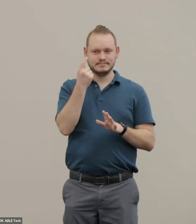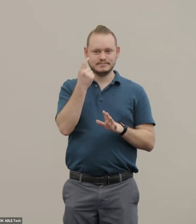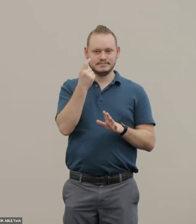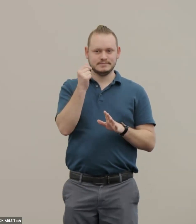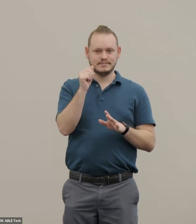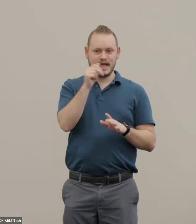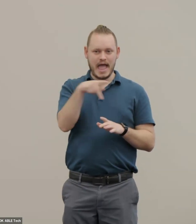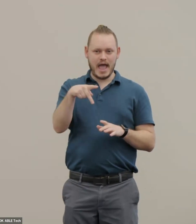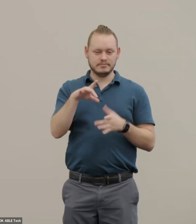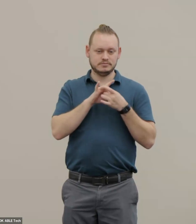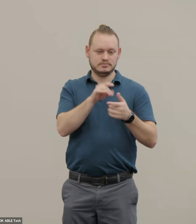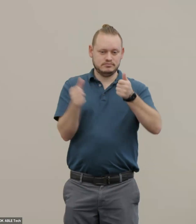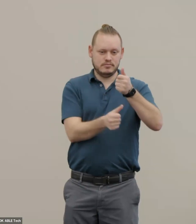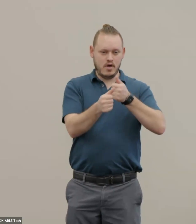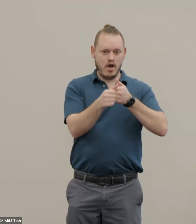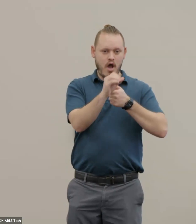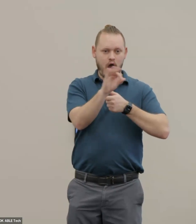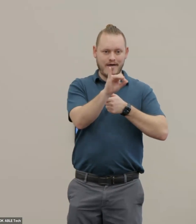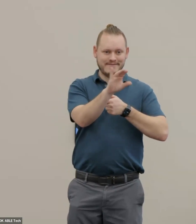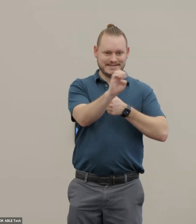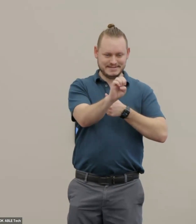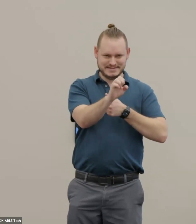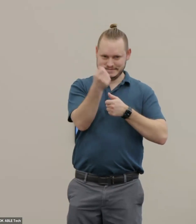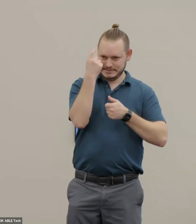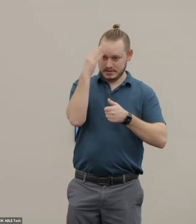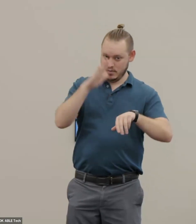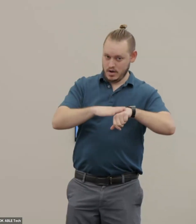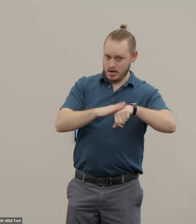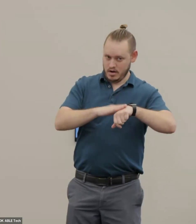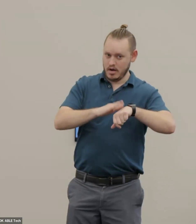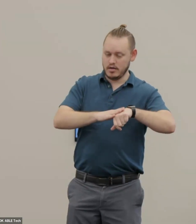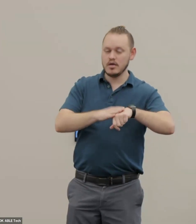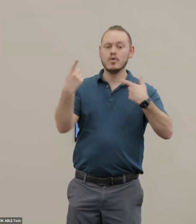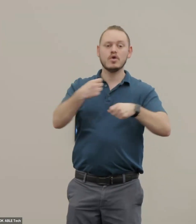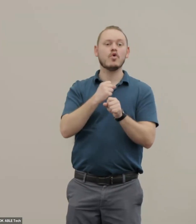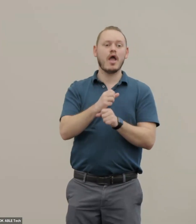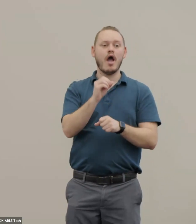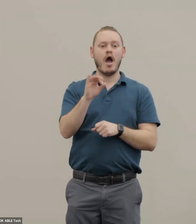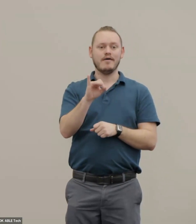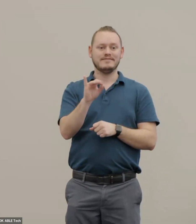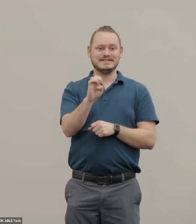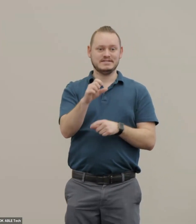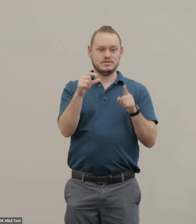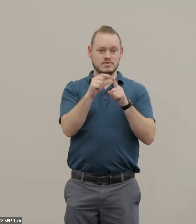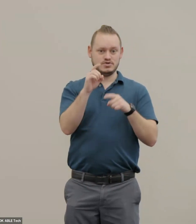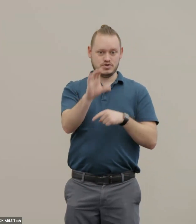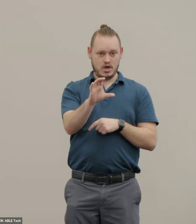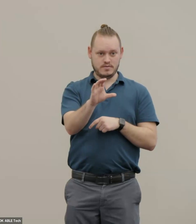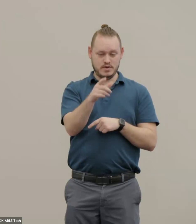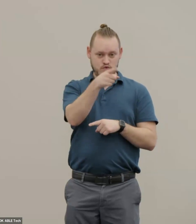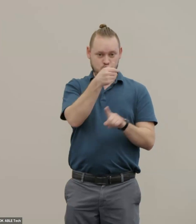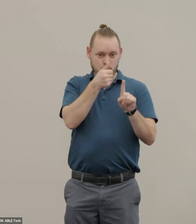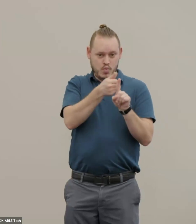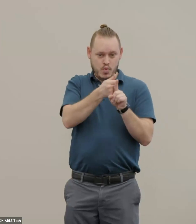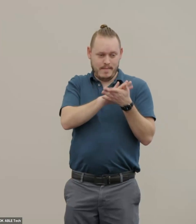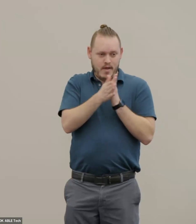worth everybody being aware of, when you create an Office document, you personally